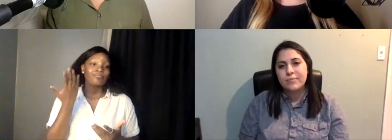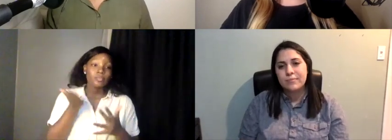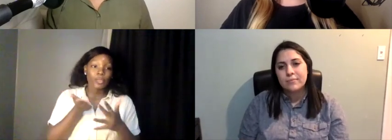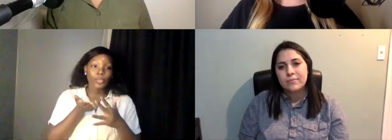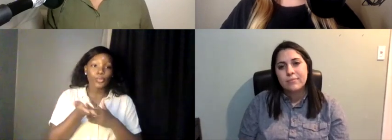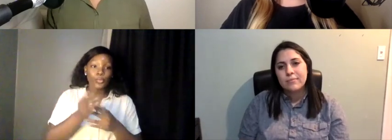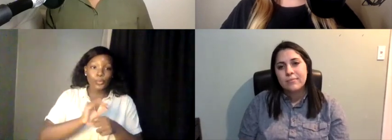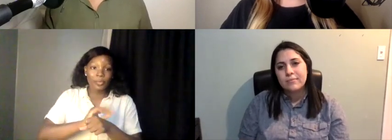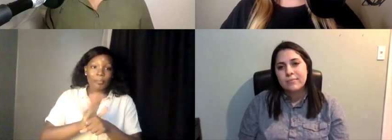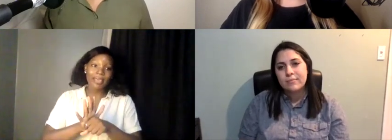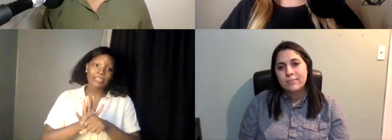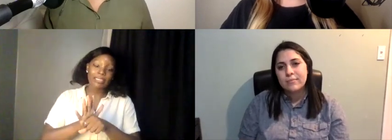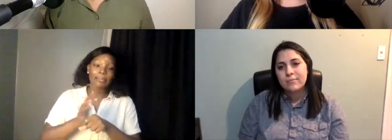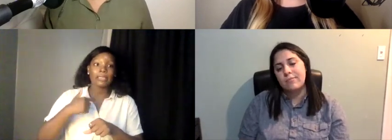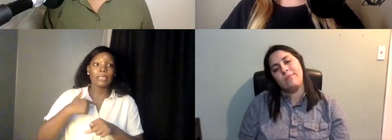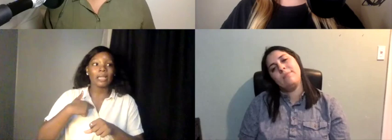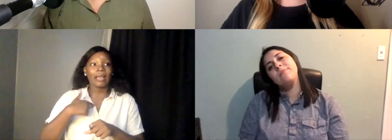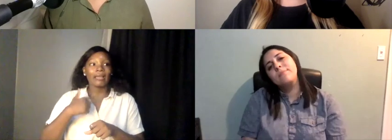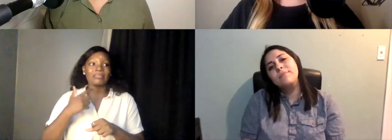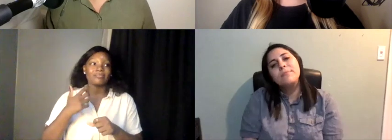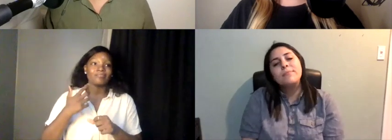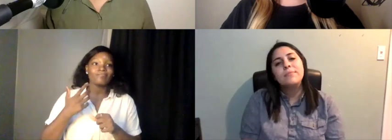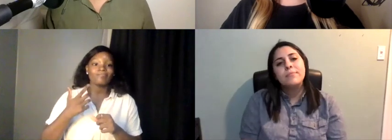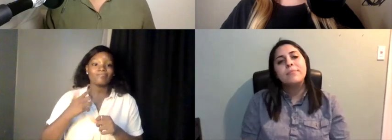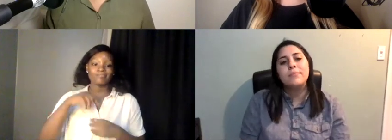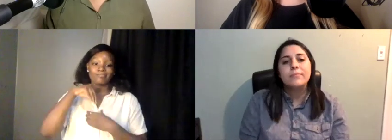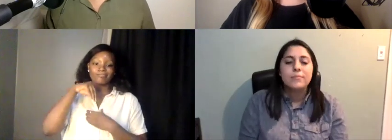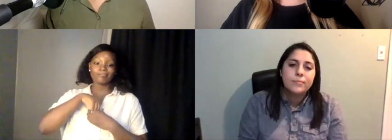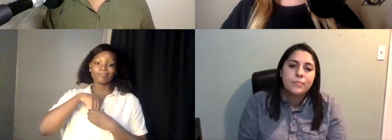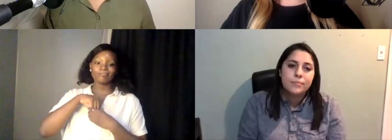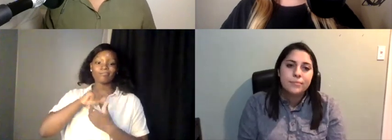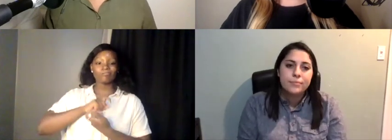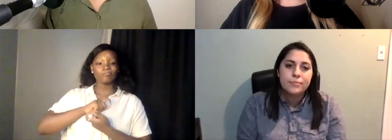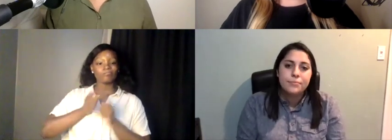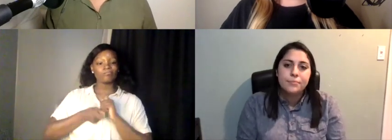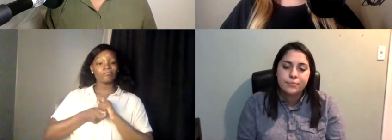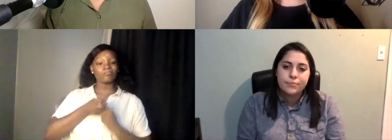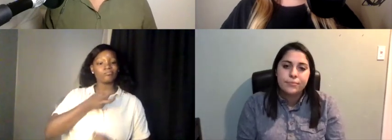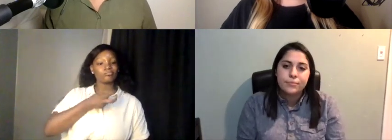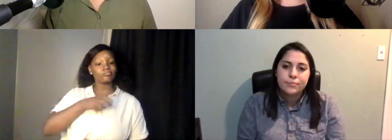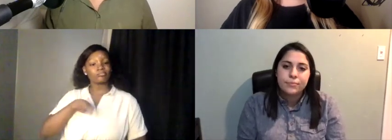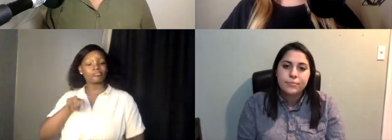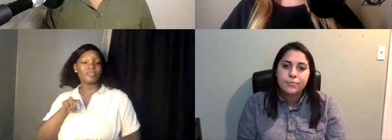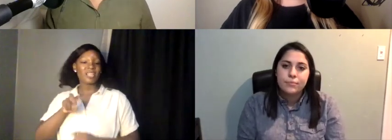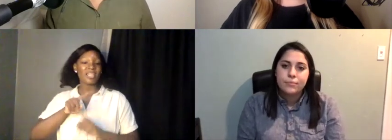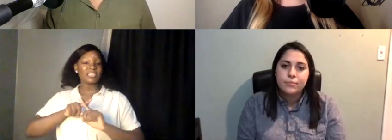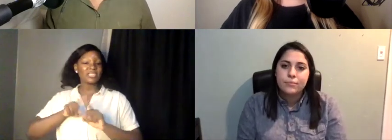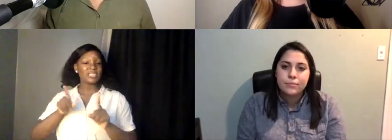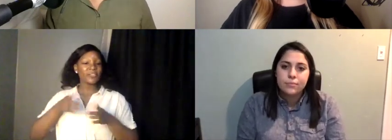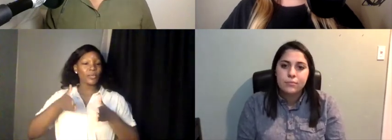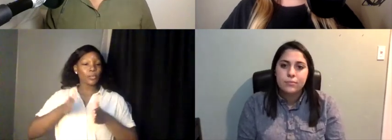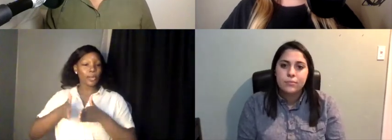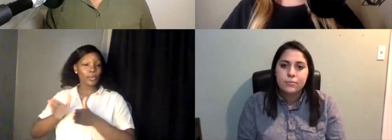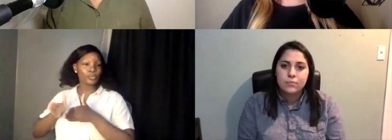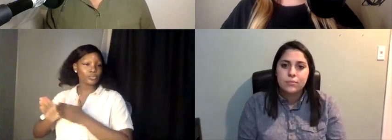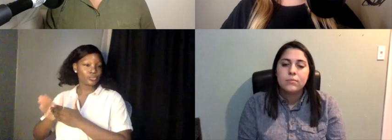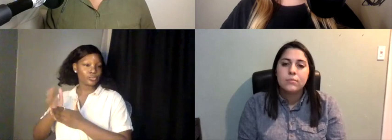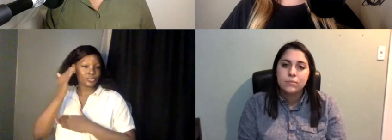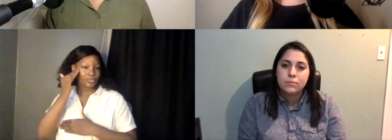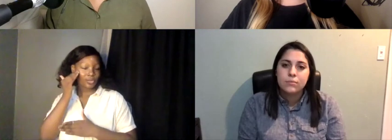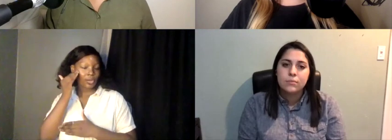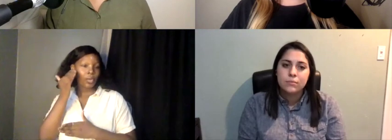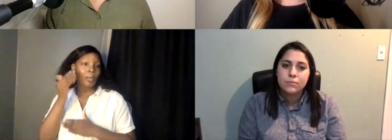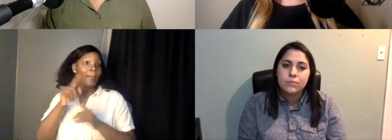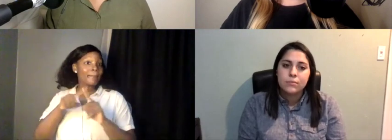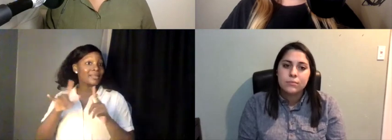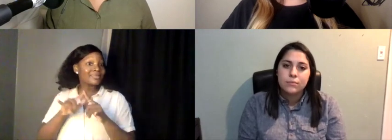to kind of figure out other paths and things like that. But at the same time, it is really hard.